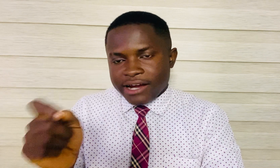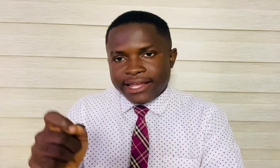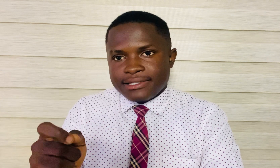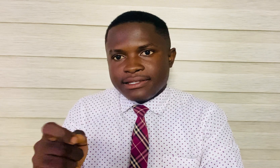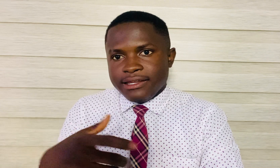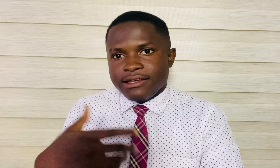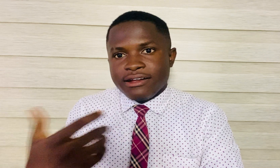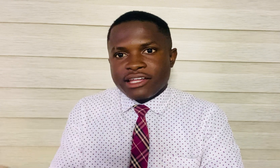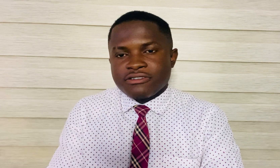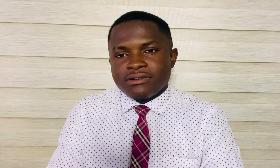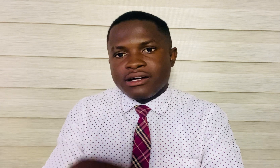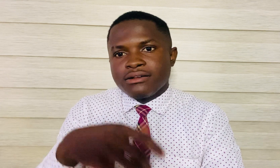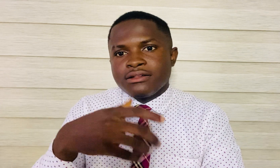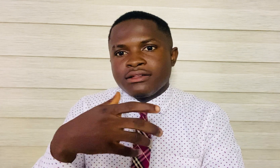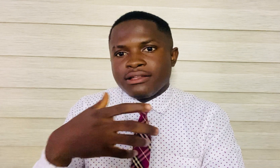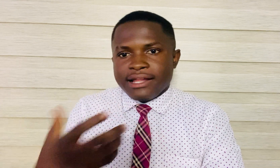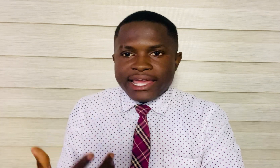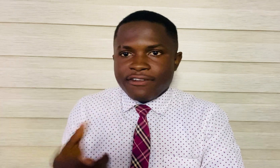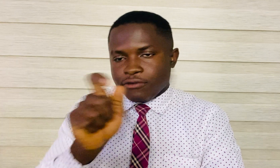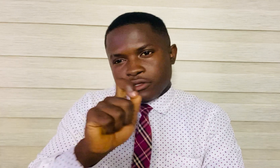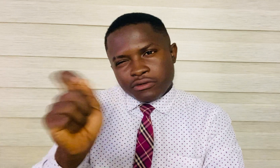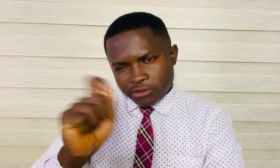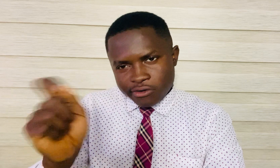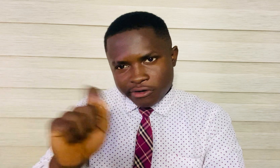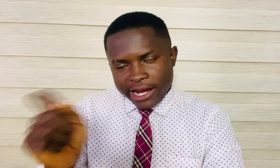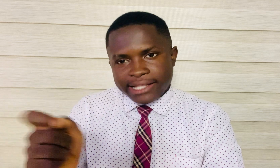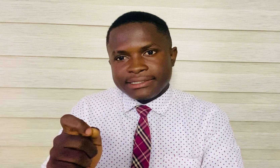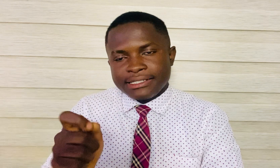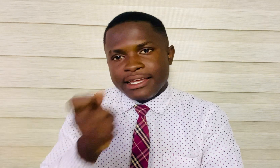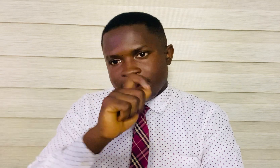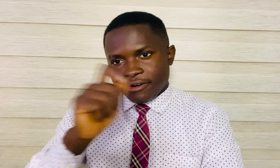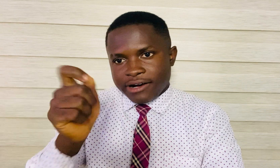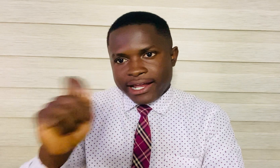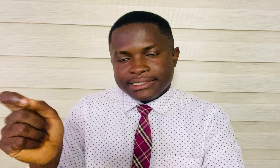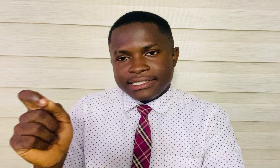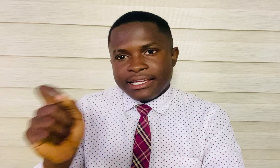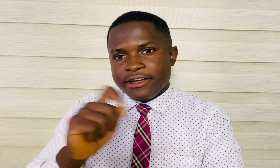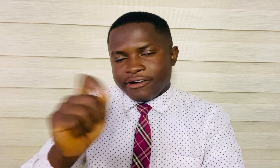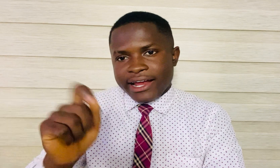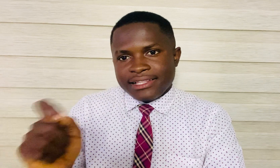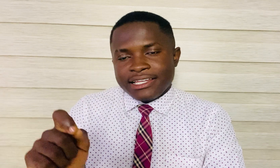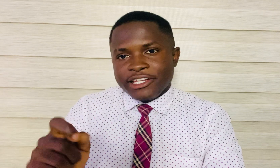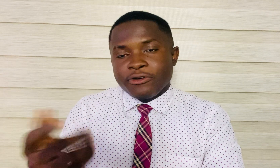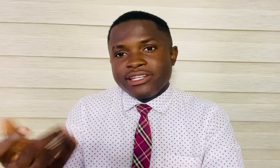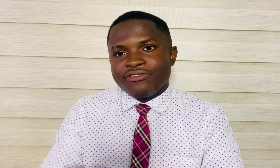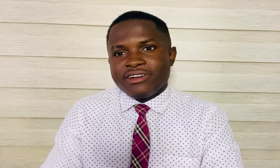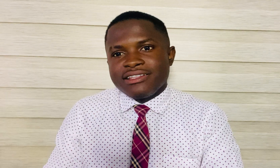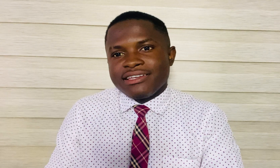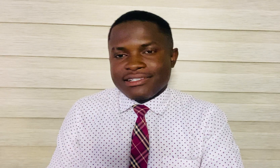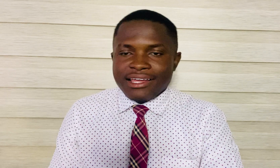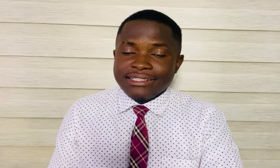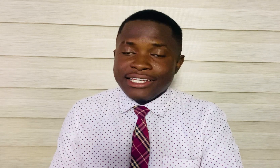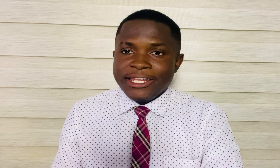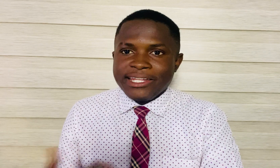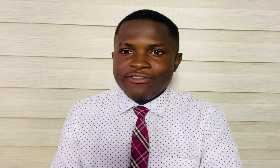right. In our natural life, we do, oh, right, right, right. The only difference is that in the deaf